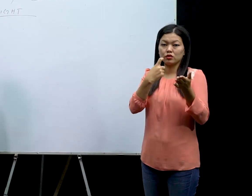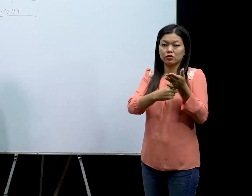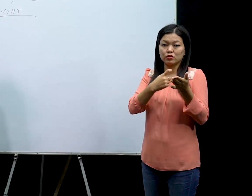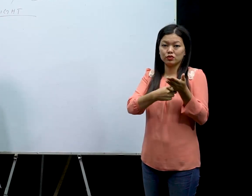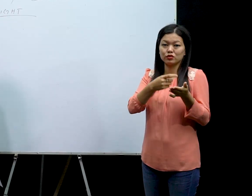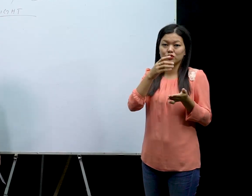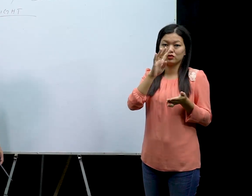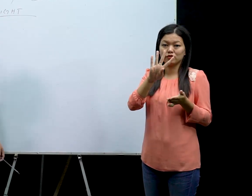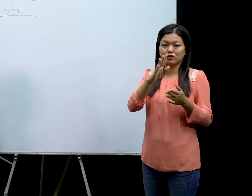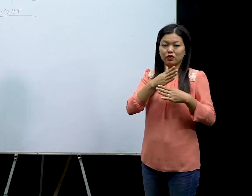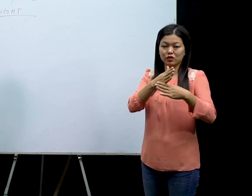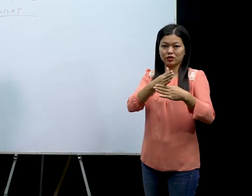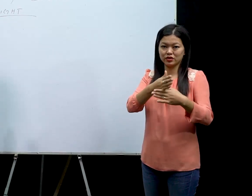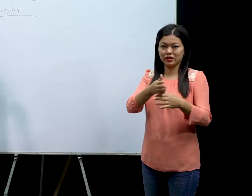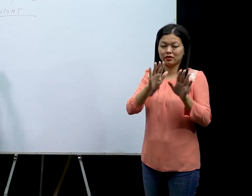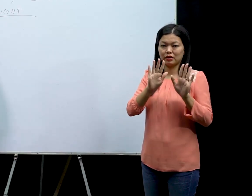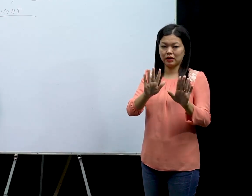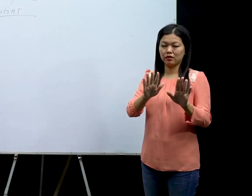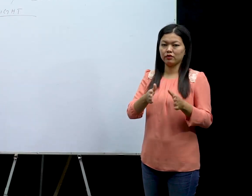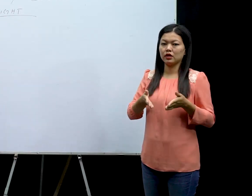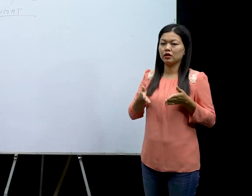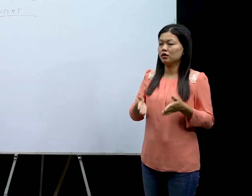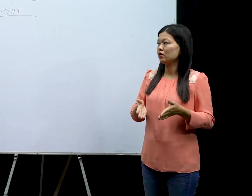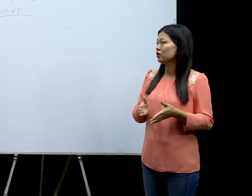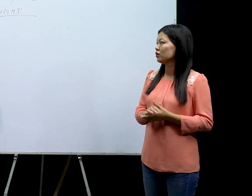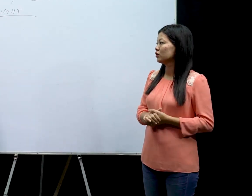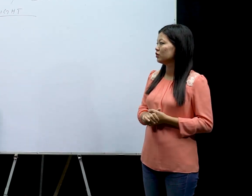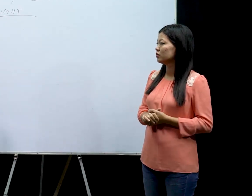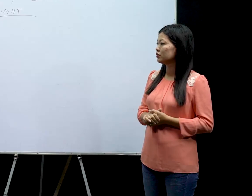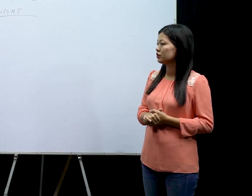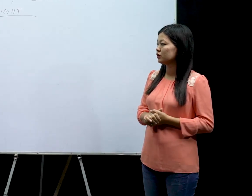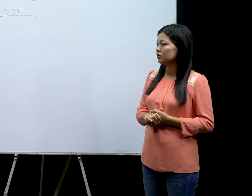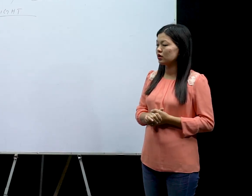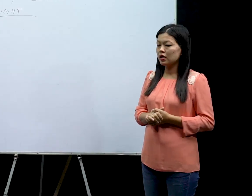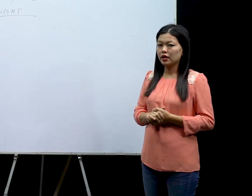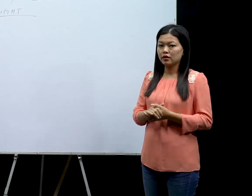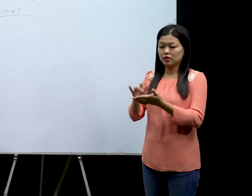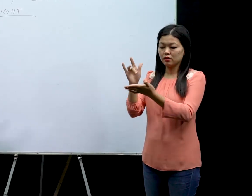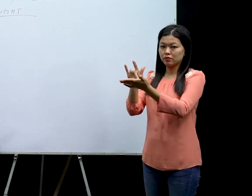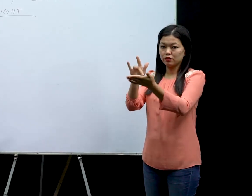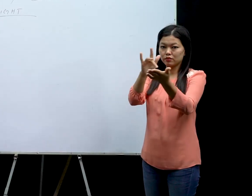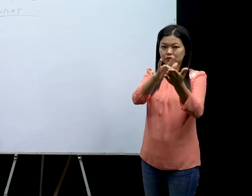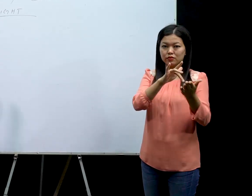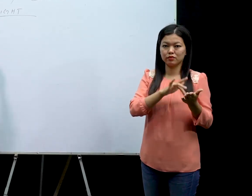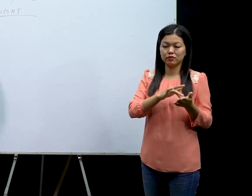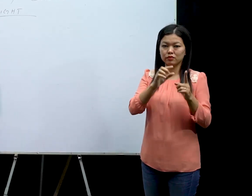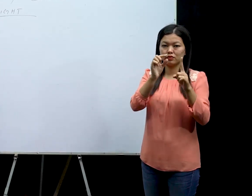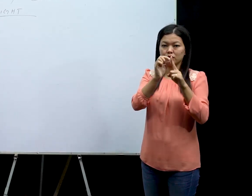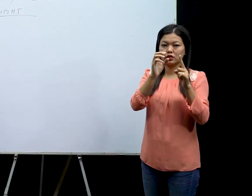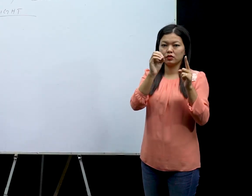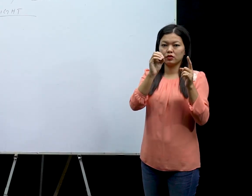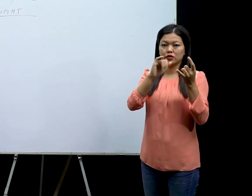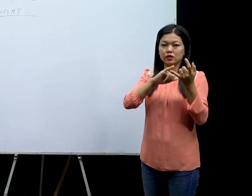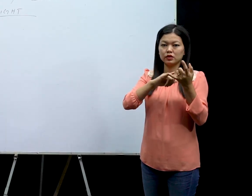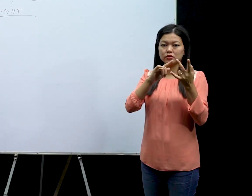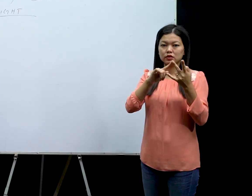of concave mirror, and we have discussed about the positioned if the object is at